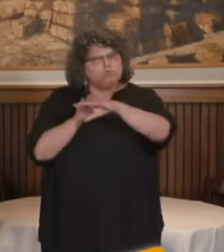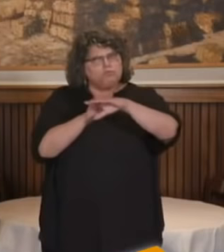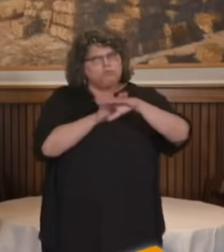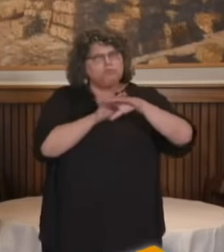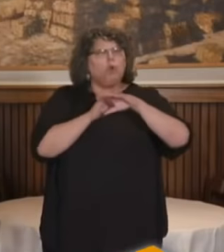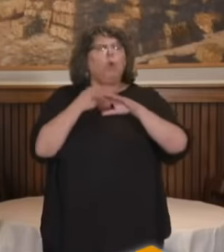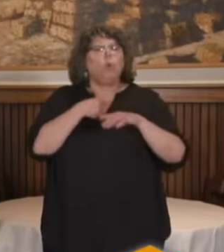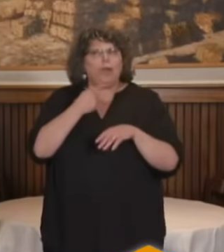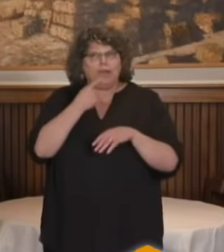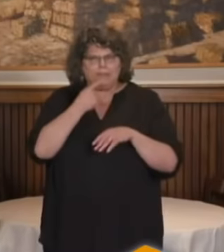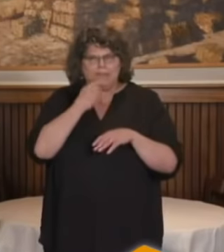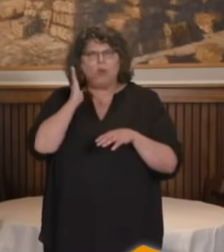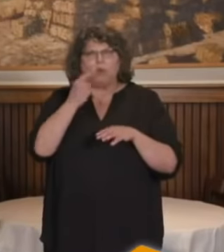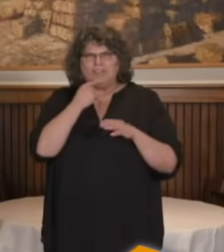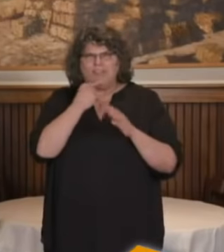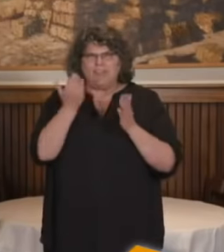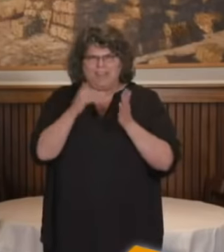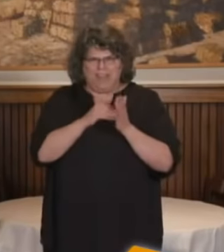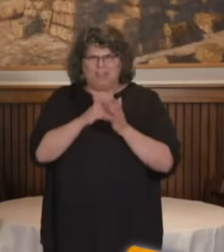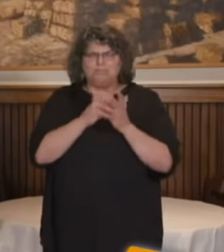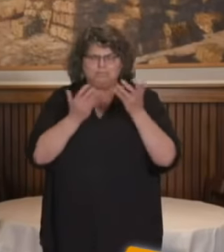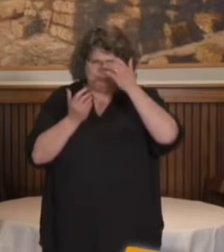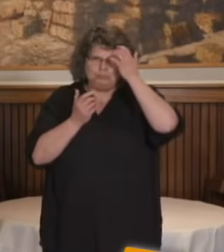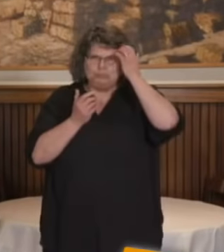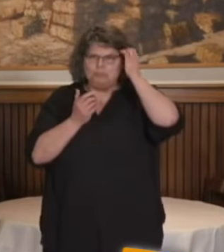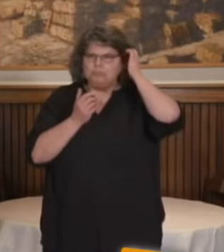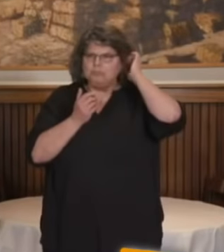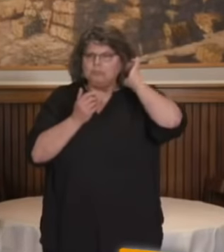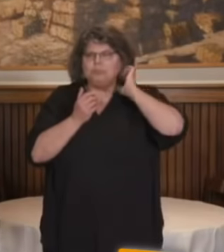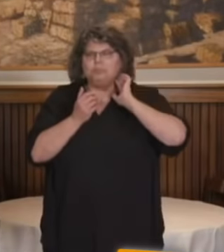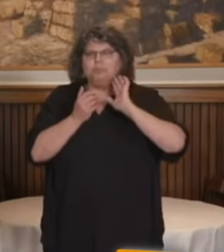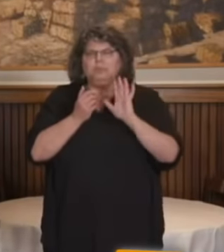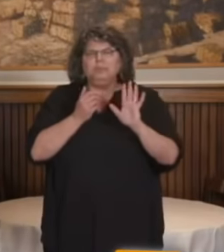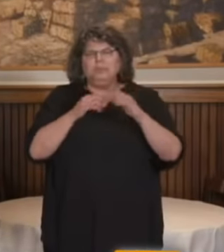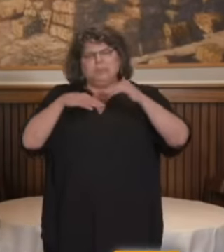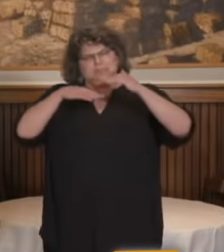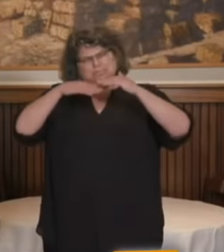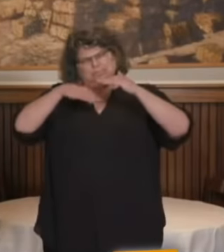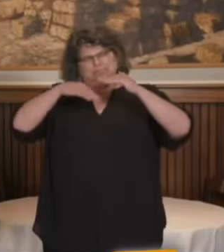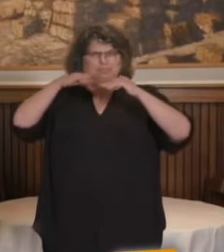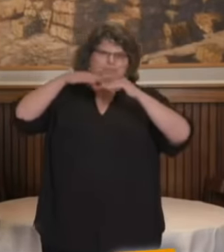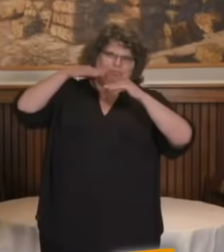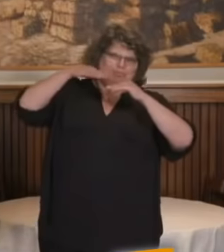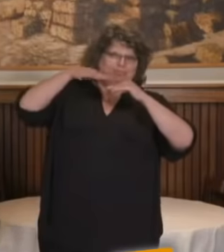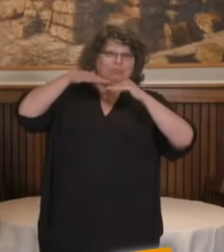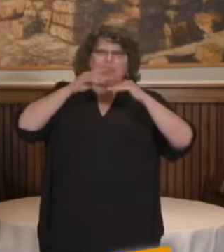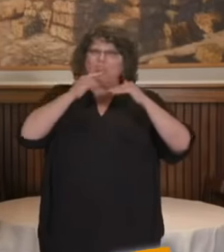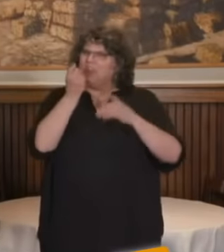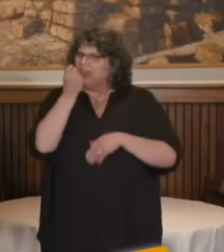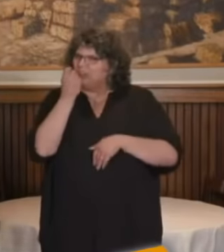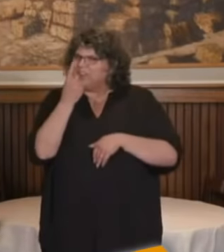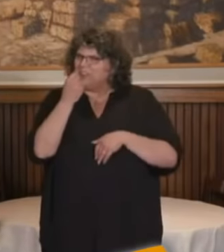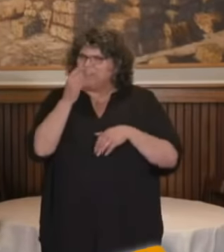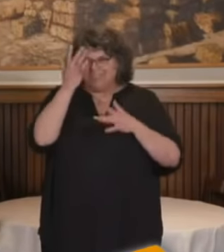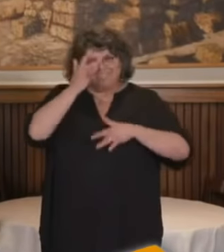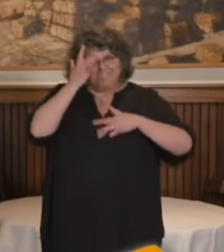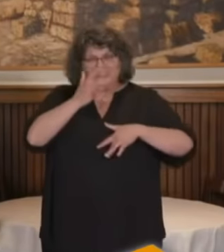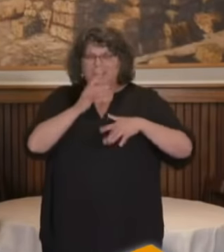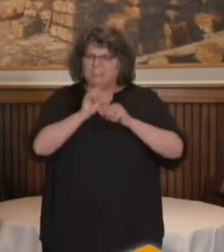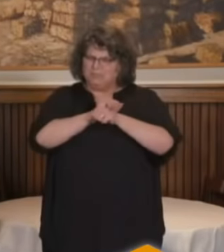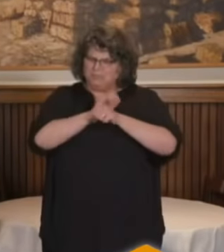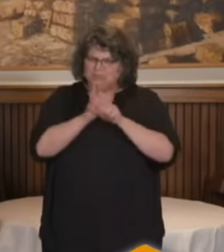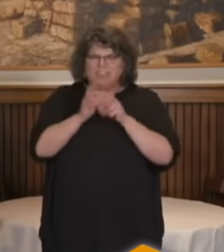what I said, and I'll repeat it. It's an opportunity. Plus or minus, because of the dynamic nature of this